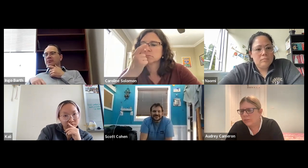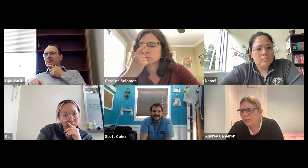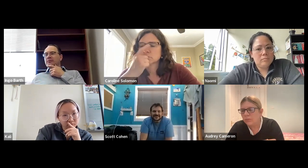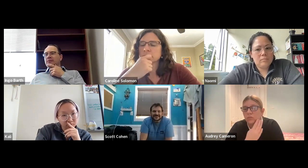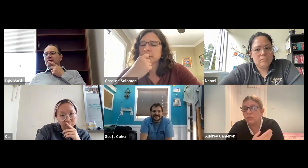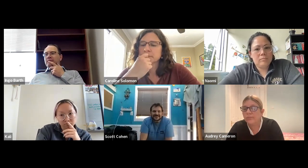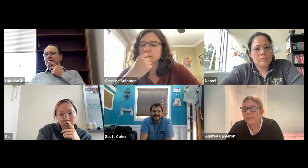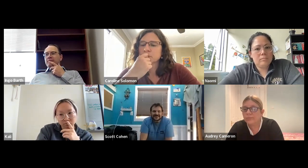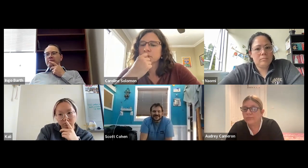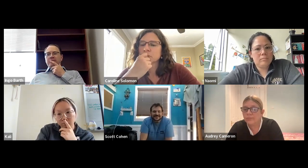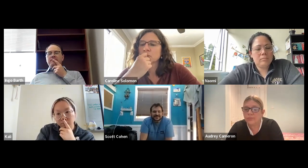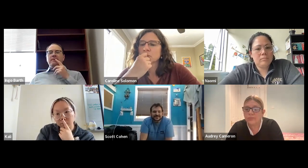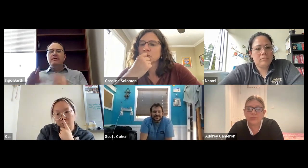Tomki's comment.